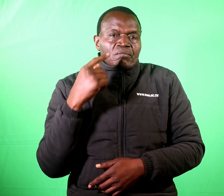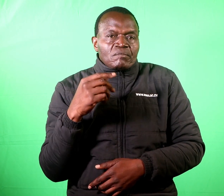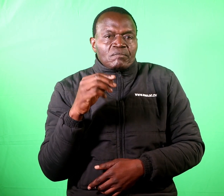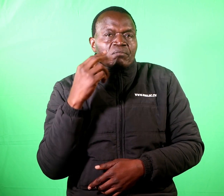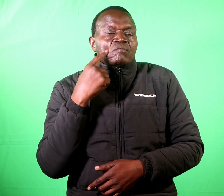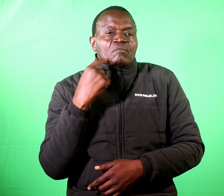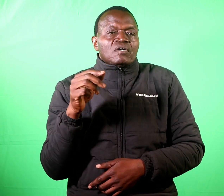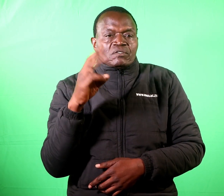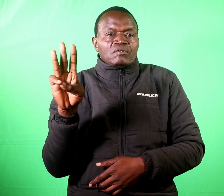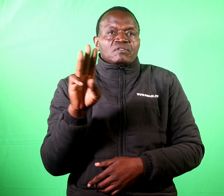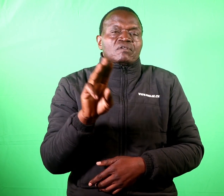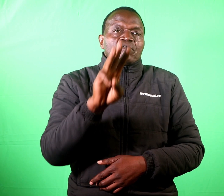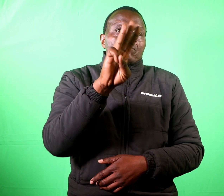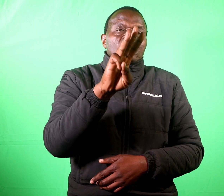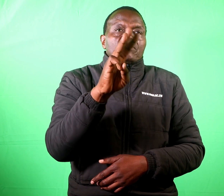41.6%, Marsh North